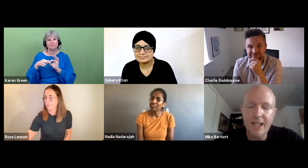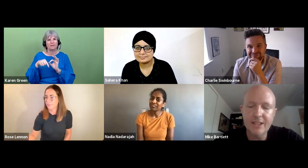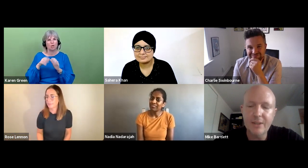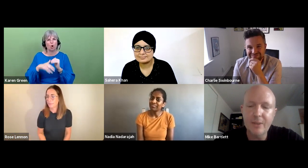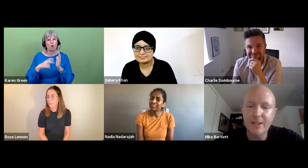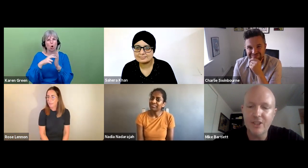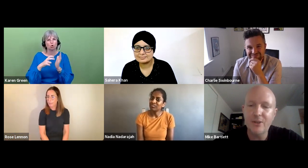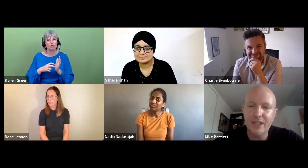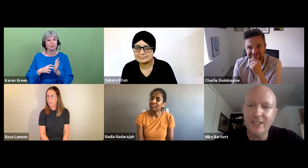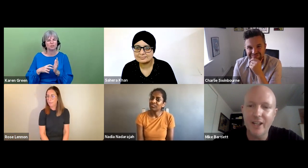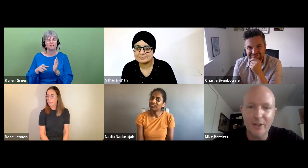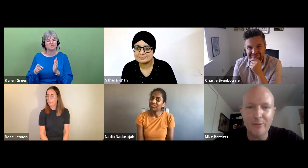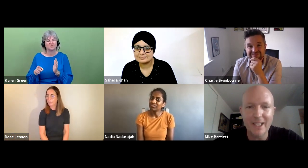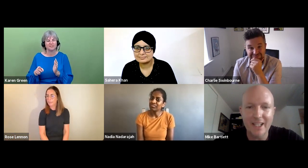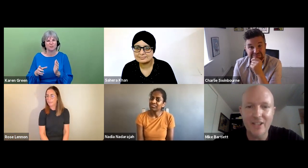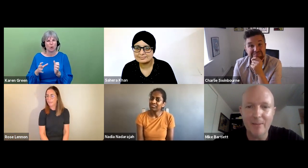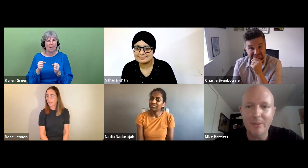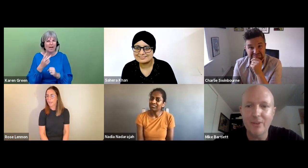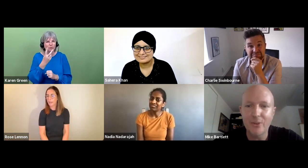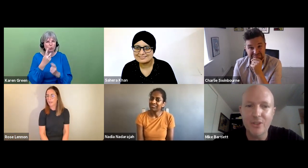so in a way there were two things going on for me at that time. There was a sort of